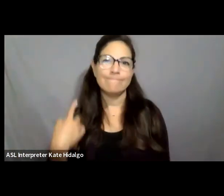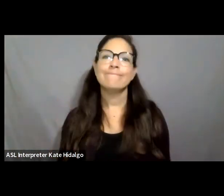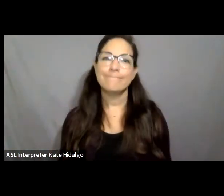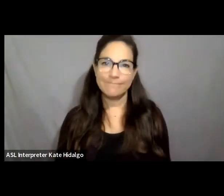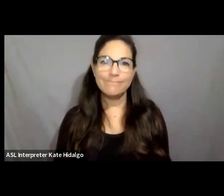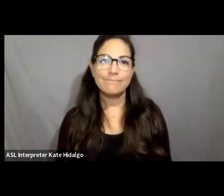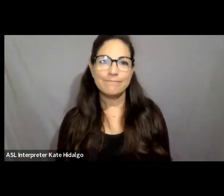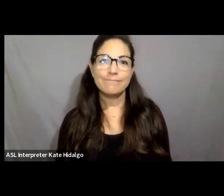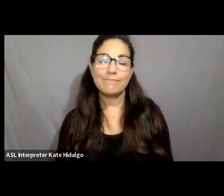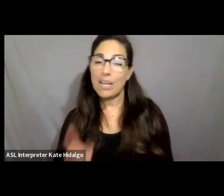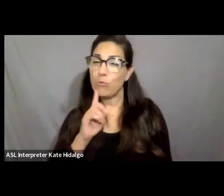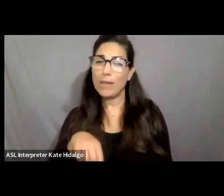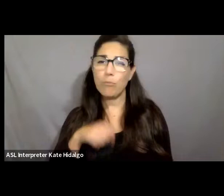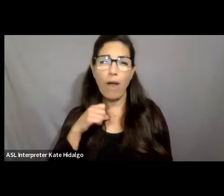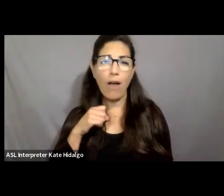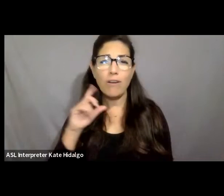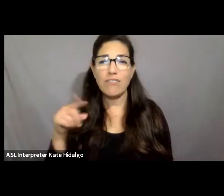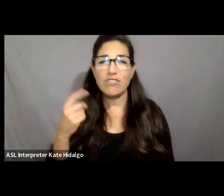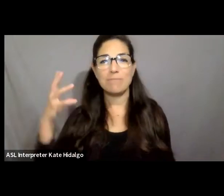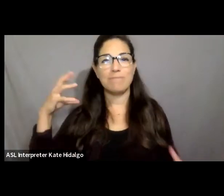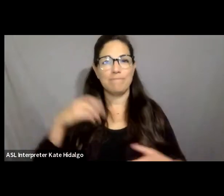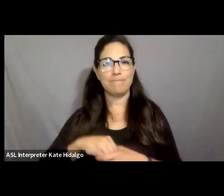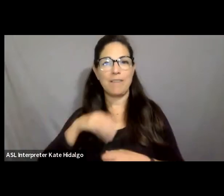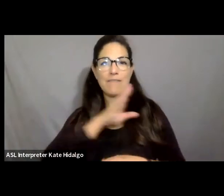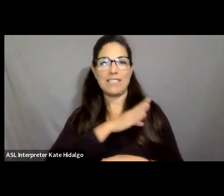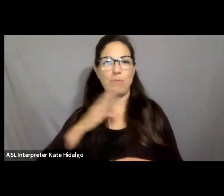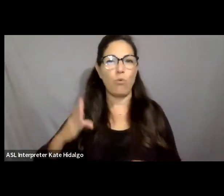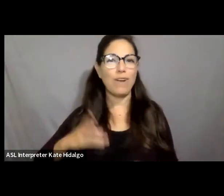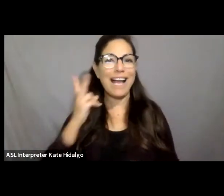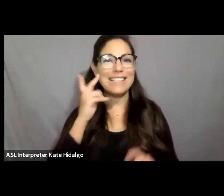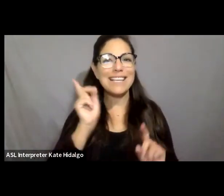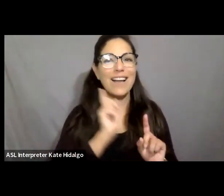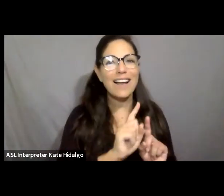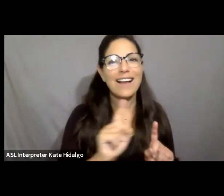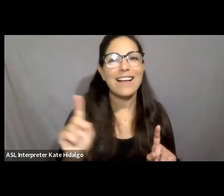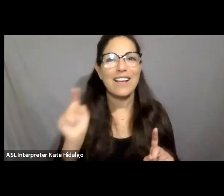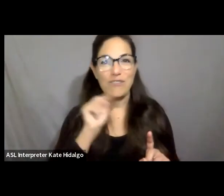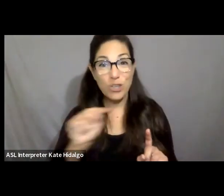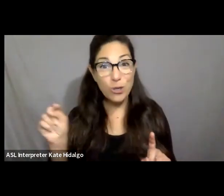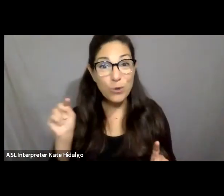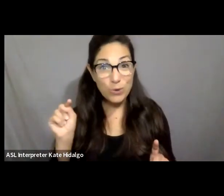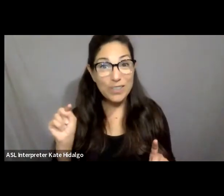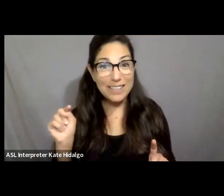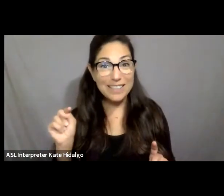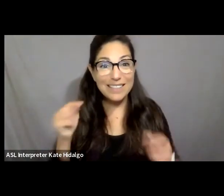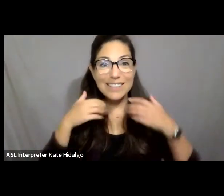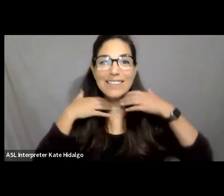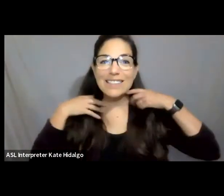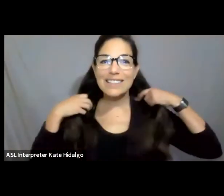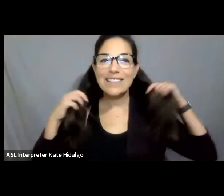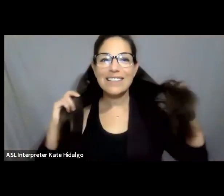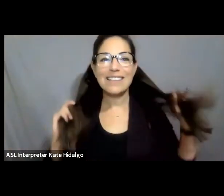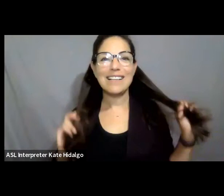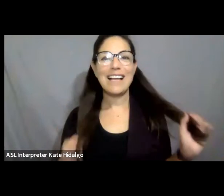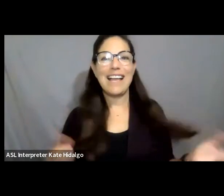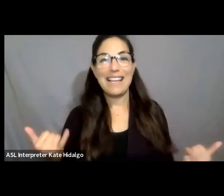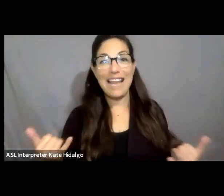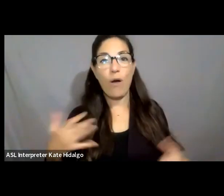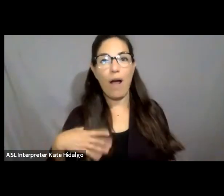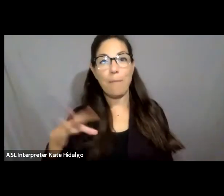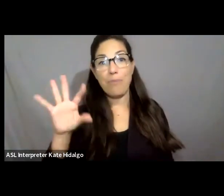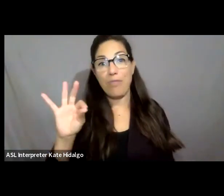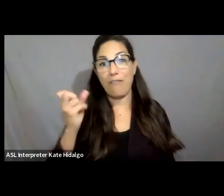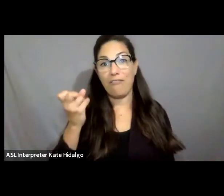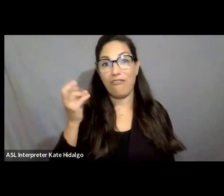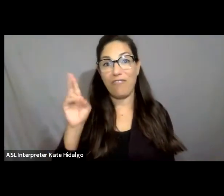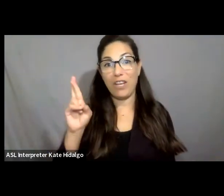just so proud of just being part of this board because I see all of you. And now that I'm the feeder school going to the